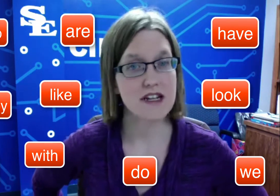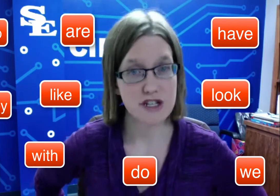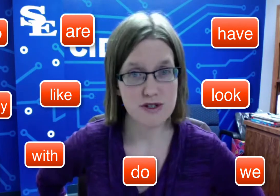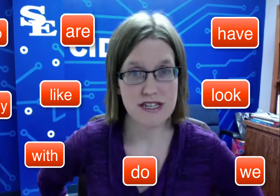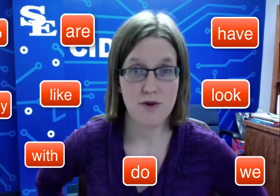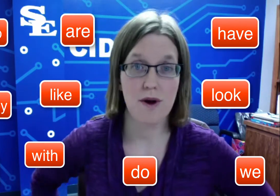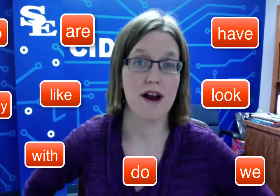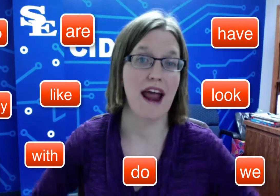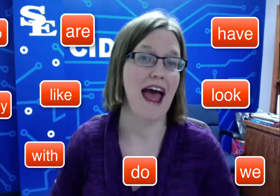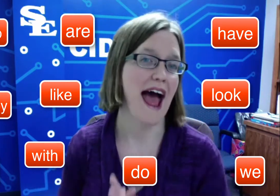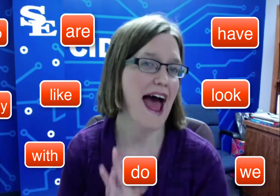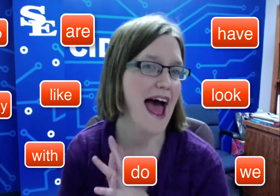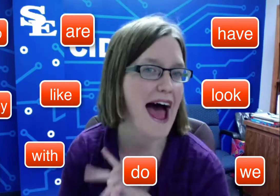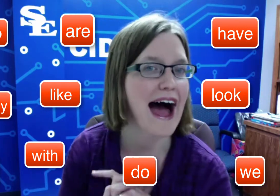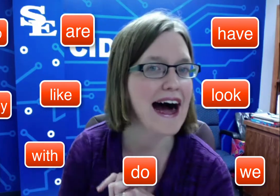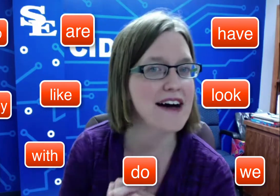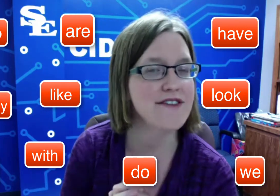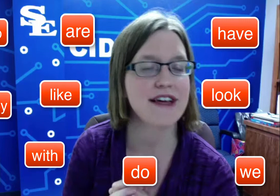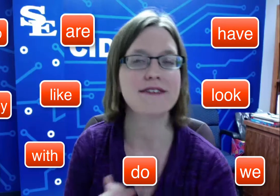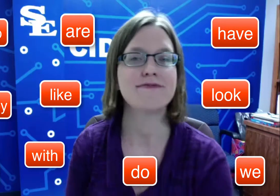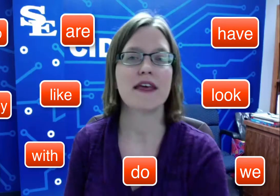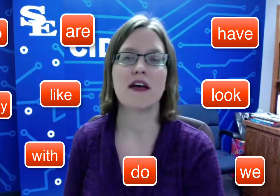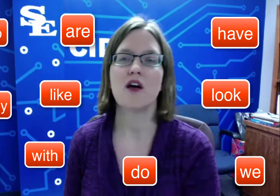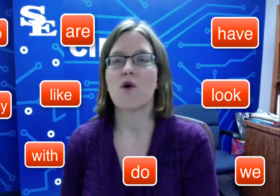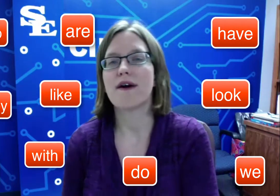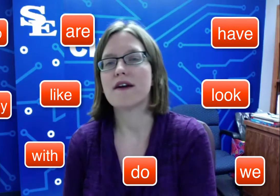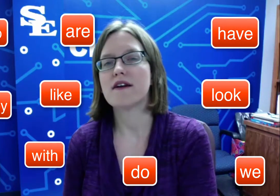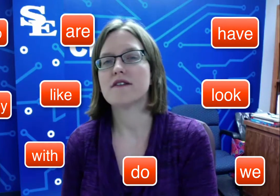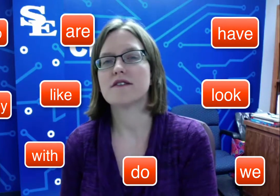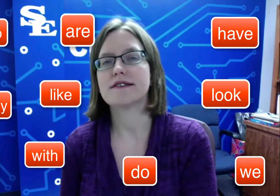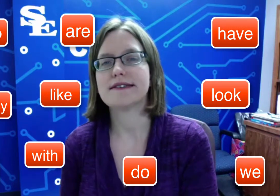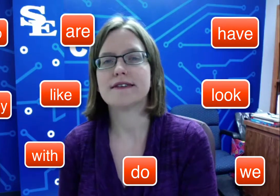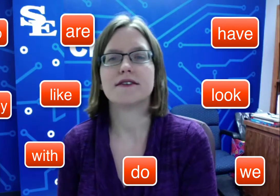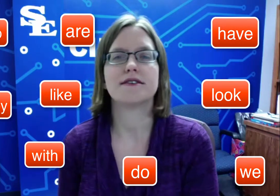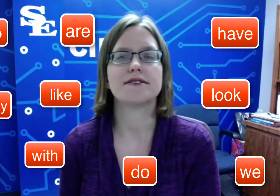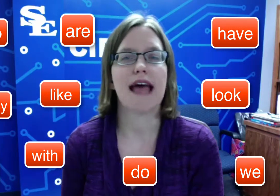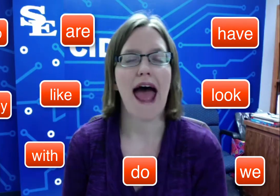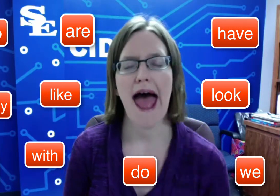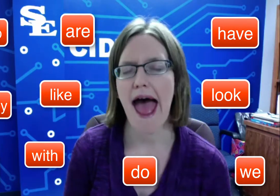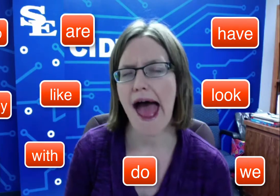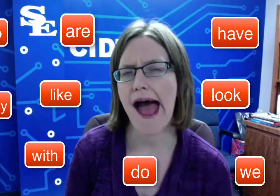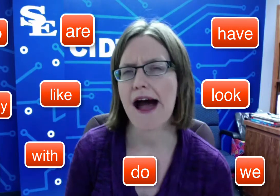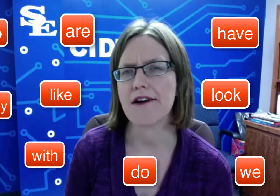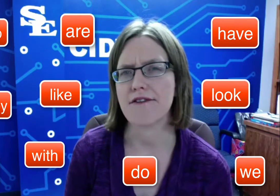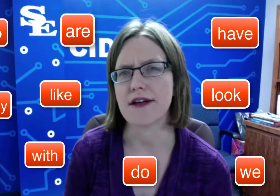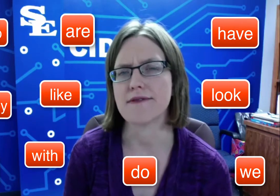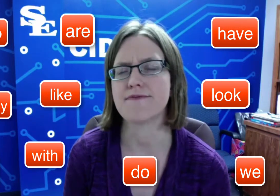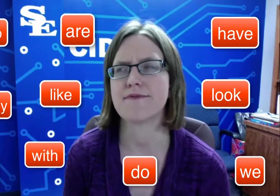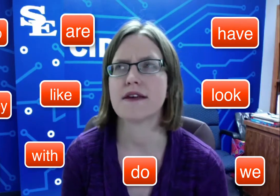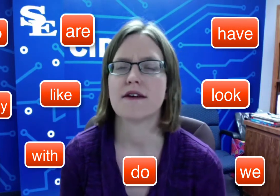Do you see the word have? Where is have?